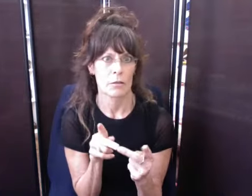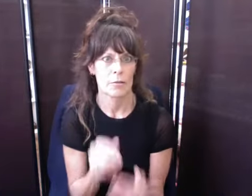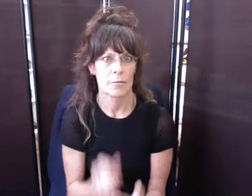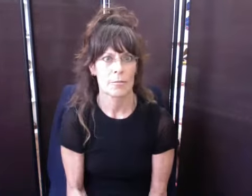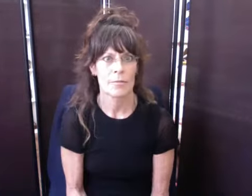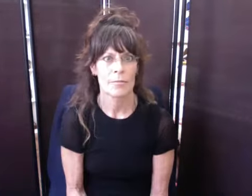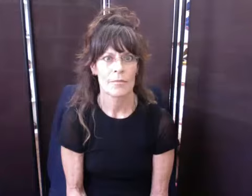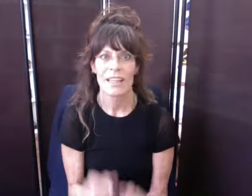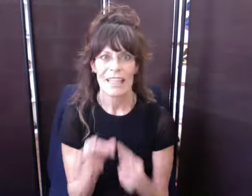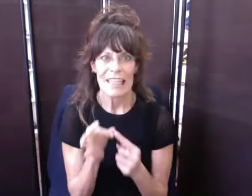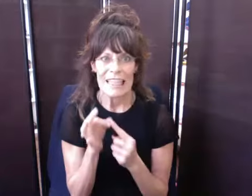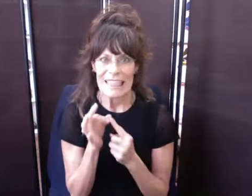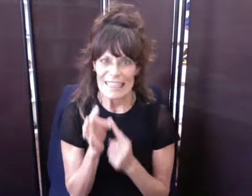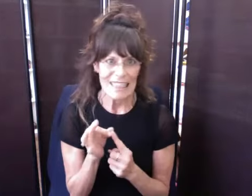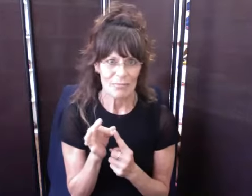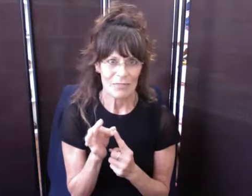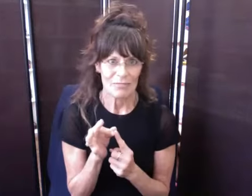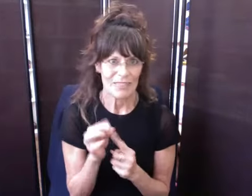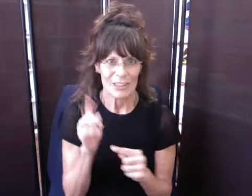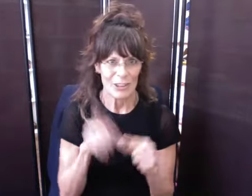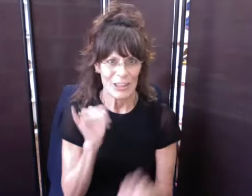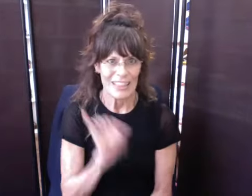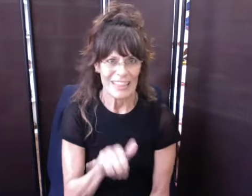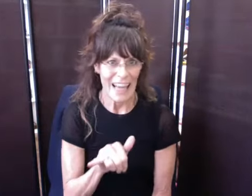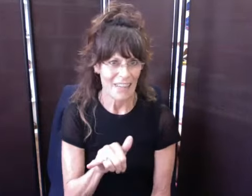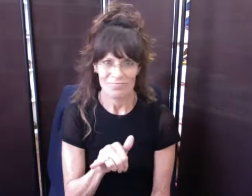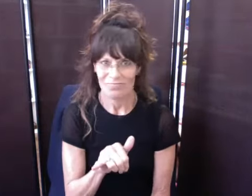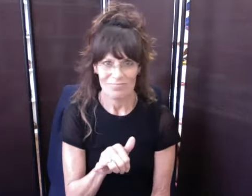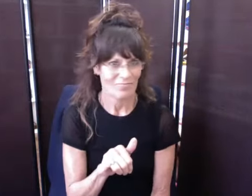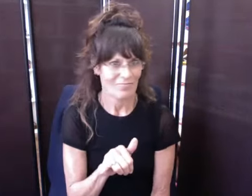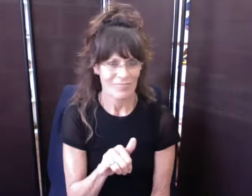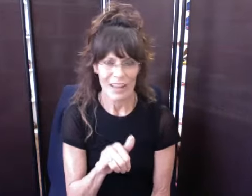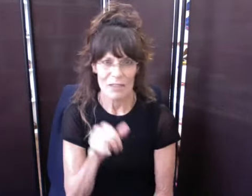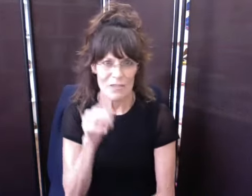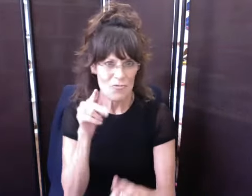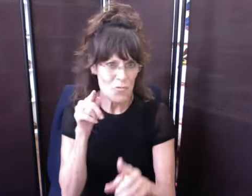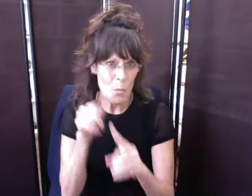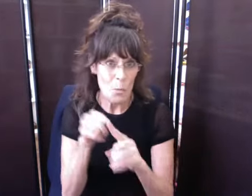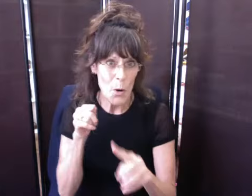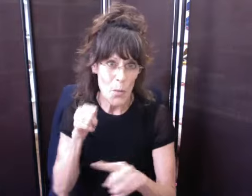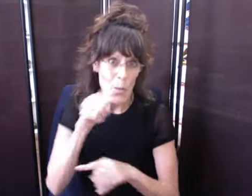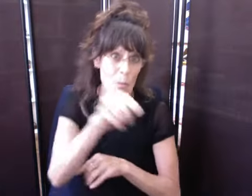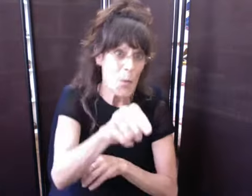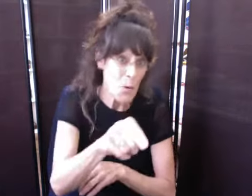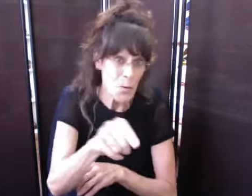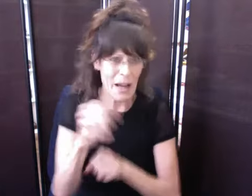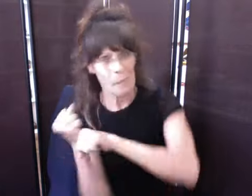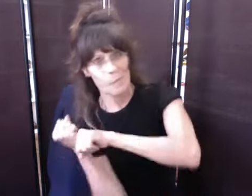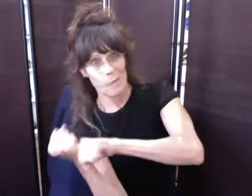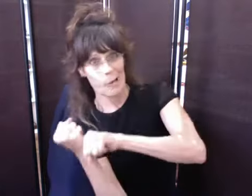gang, I gotta tell you, I could never stay there. I'd touch that bass like rounding second going into third. I would just touch it and I was right past